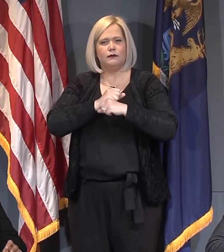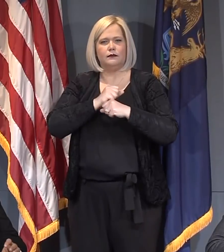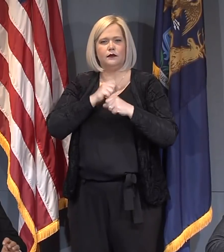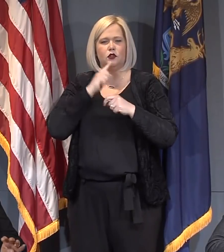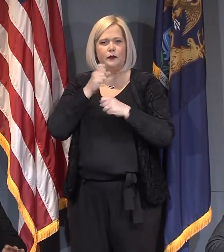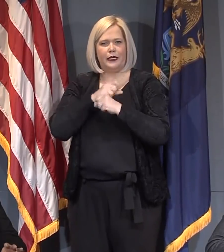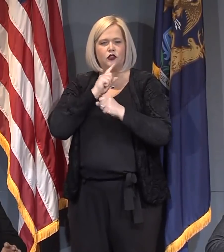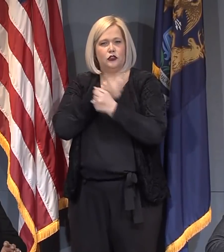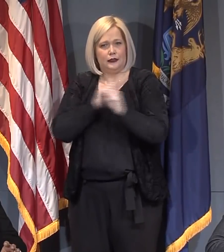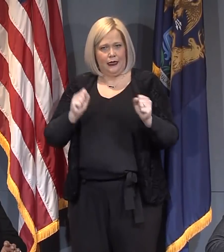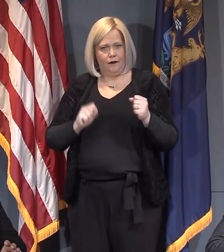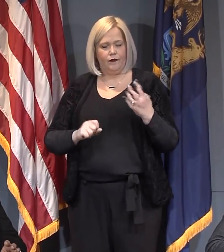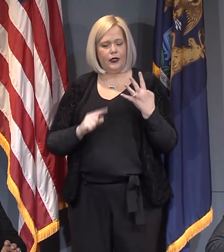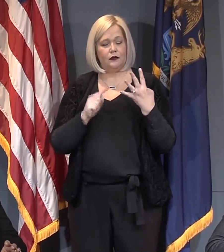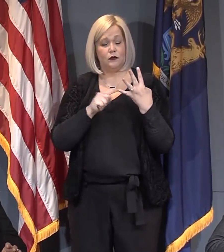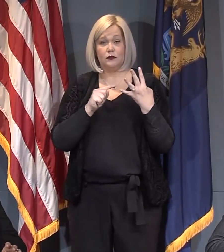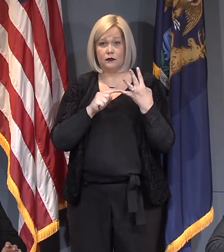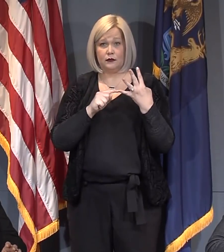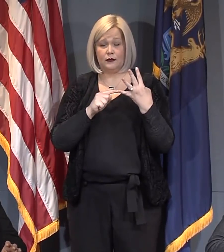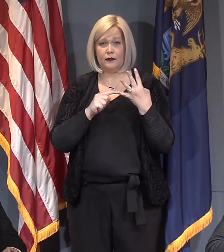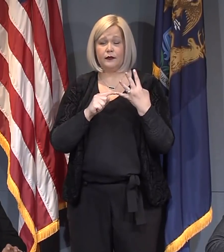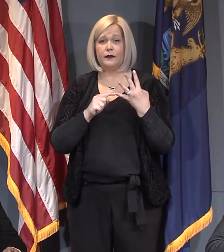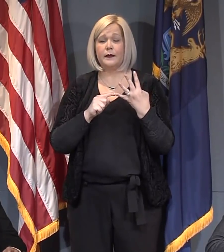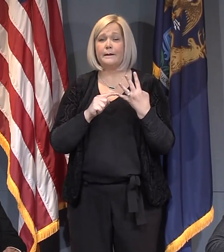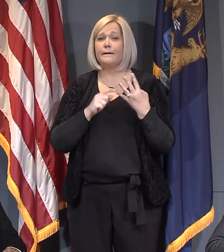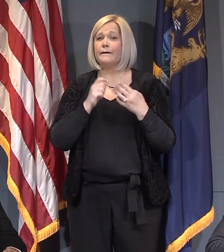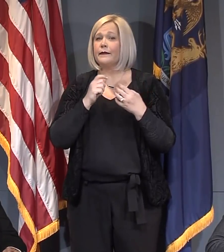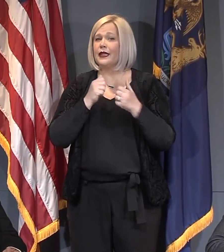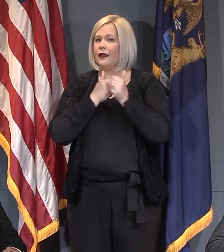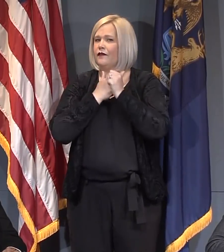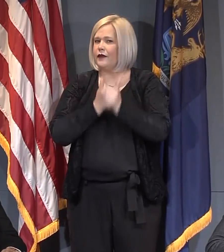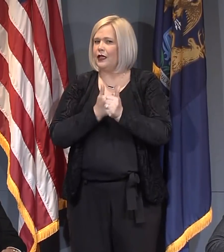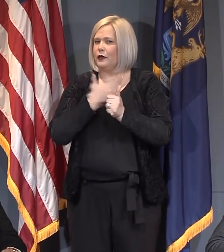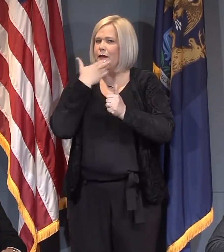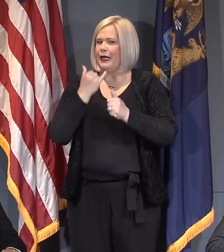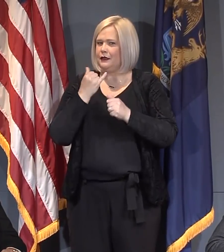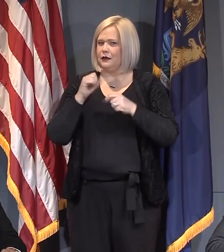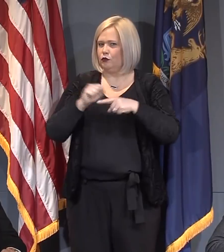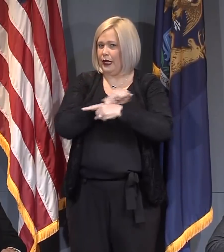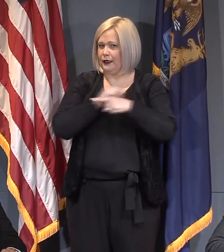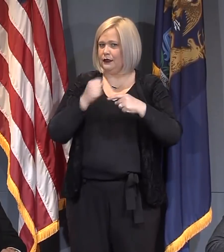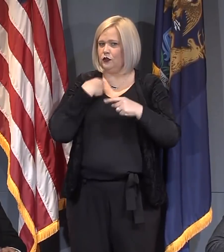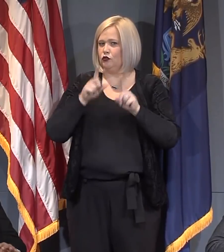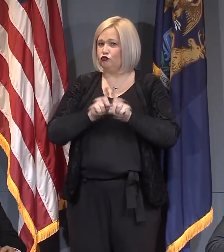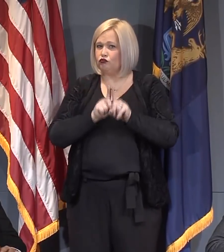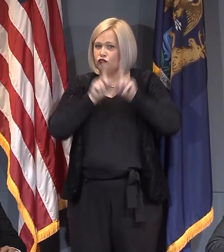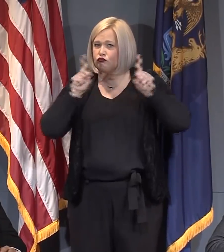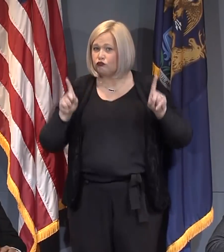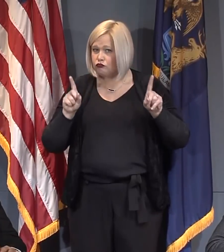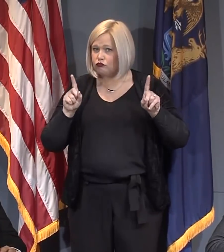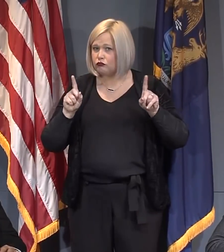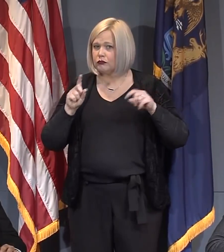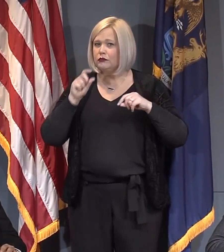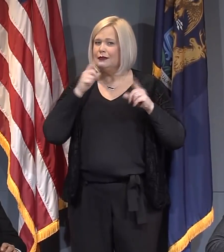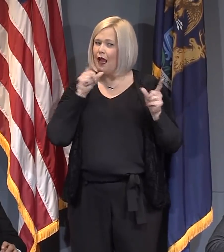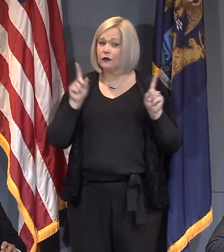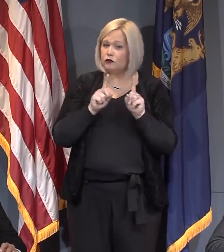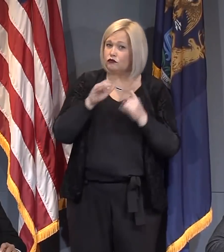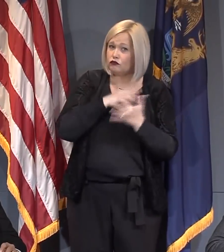safely. And 4th, observing best practices when it comes to social distancing and mitigating the spread